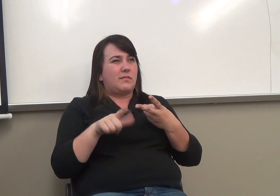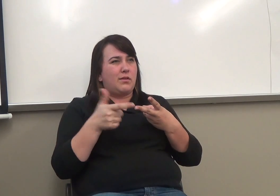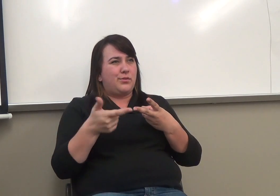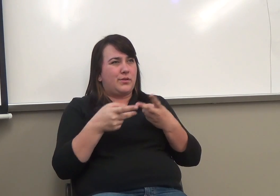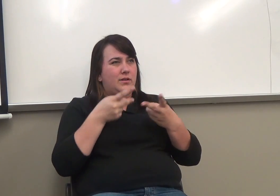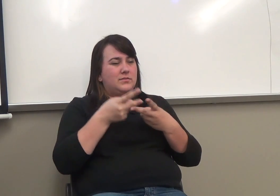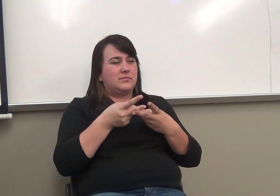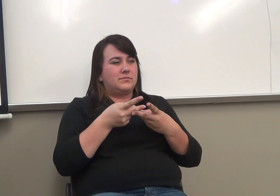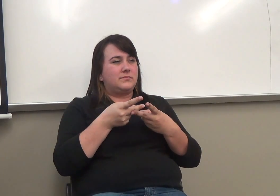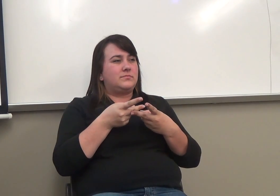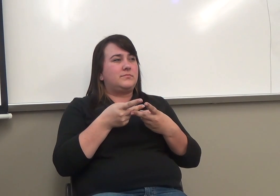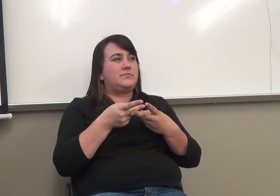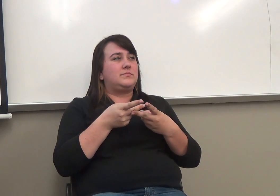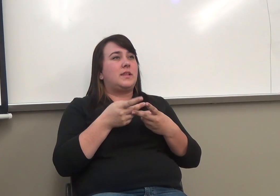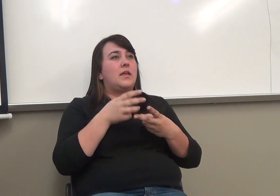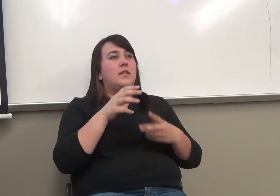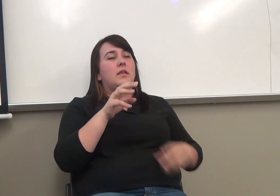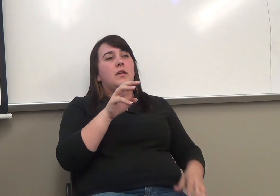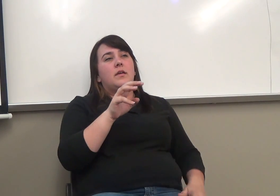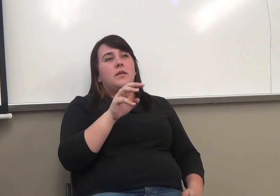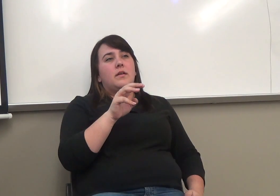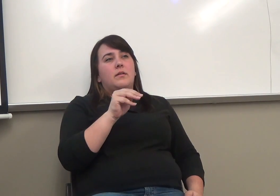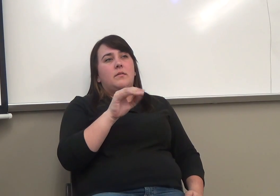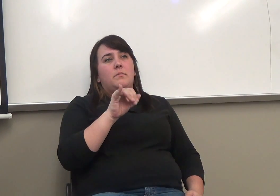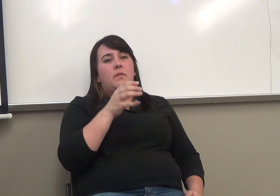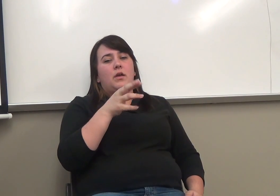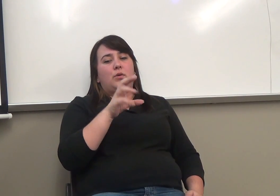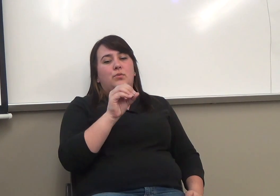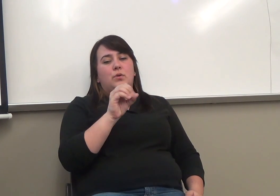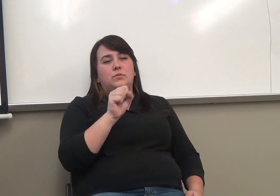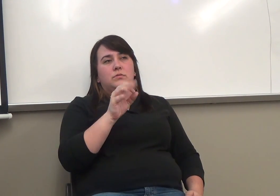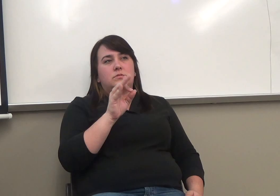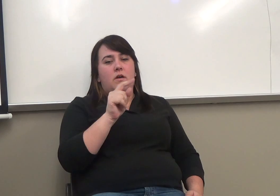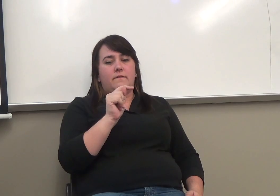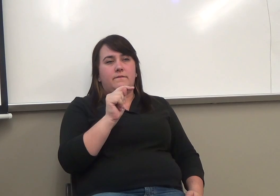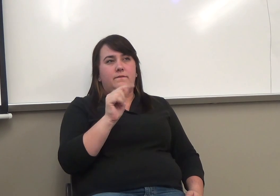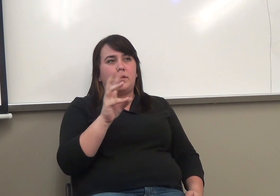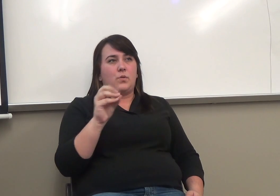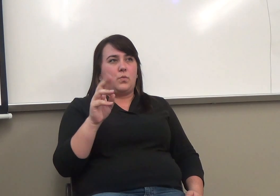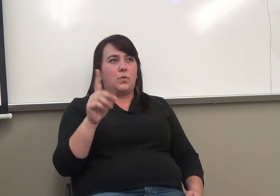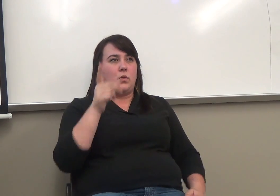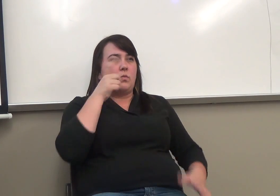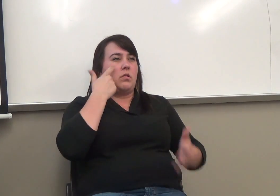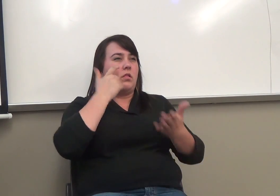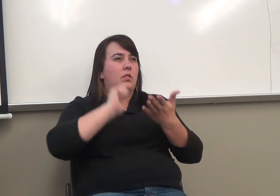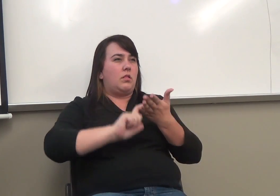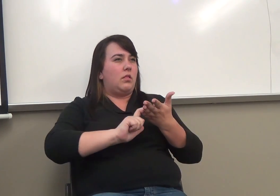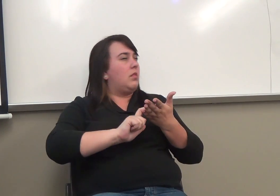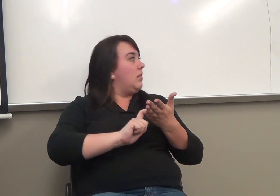that Microsoft Word will pick up